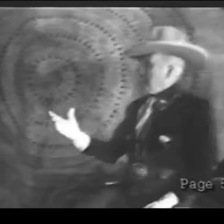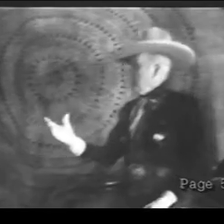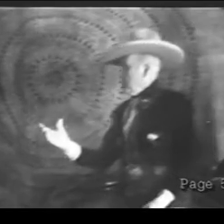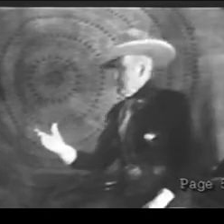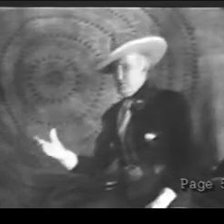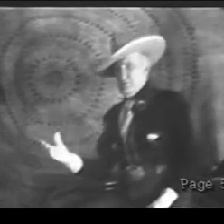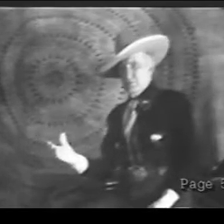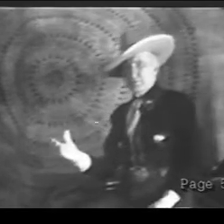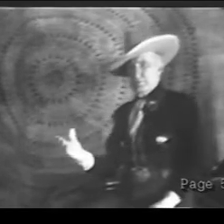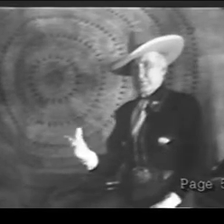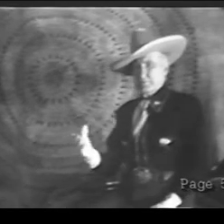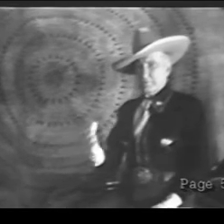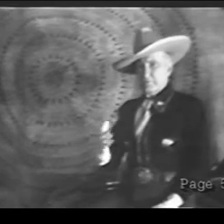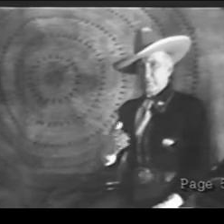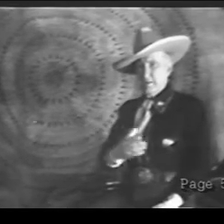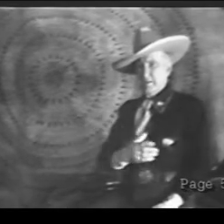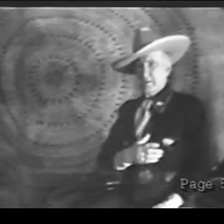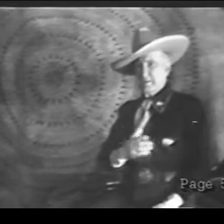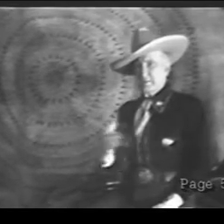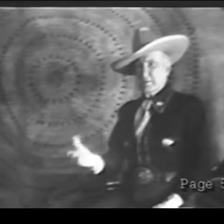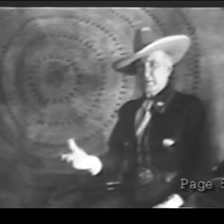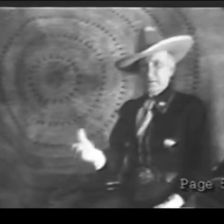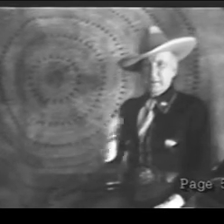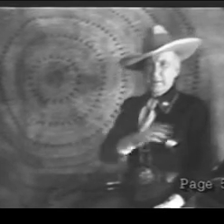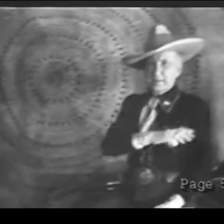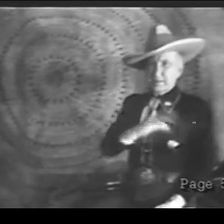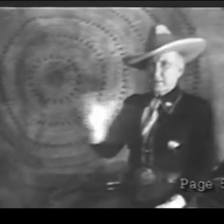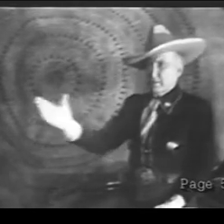no question of violating their etiquette.